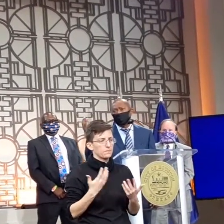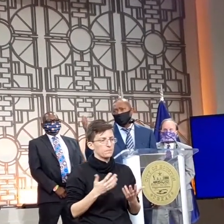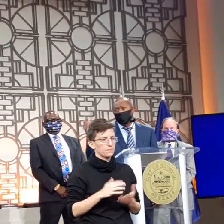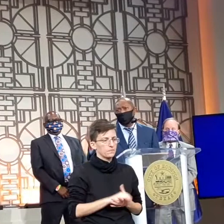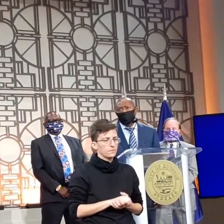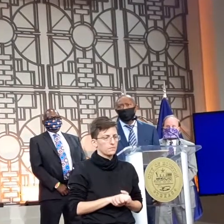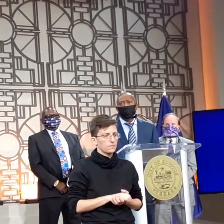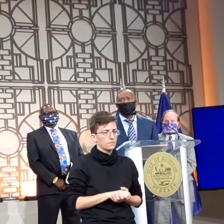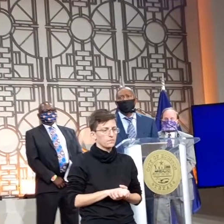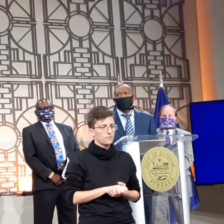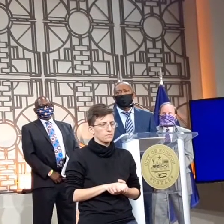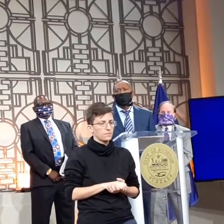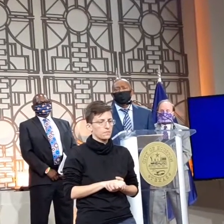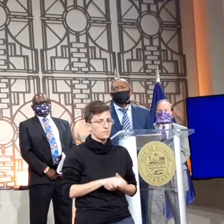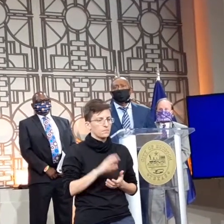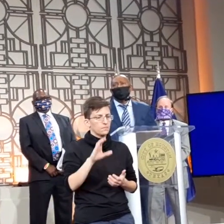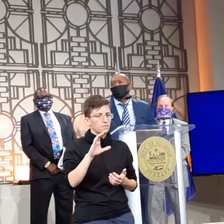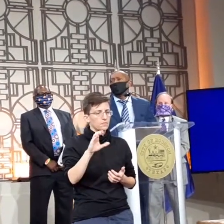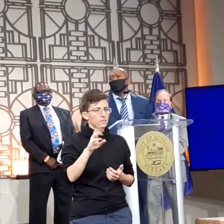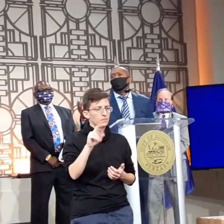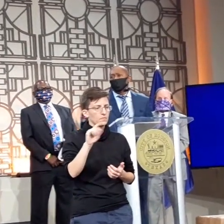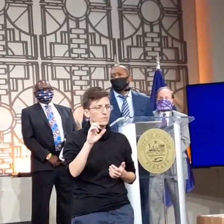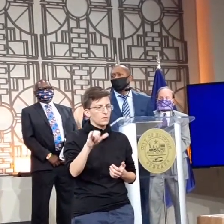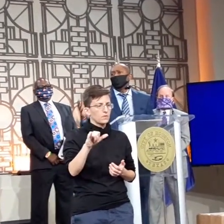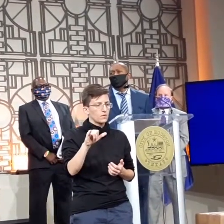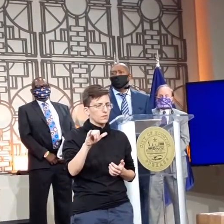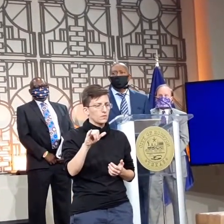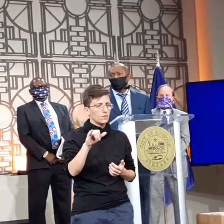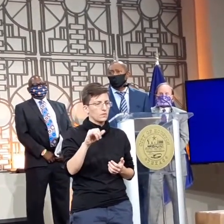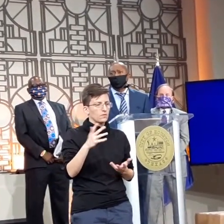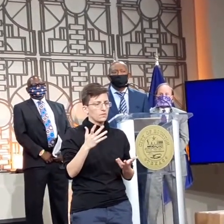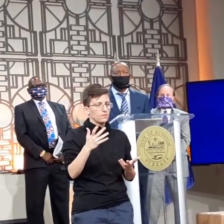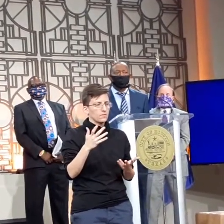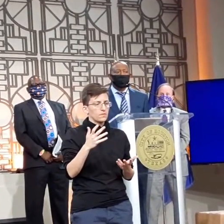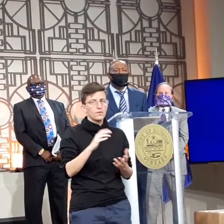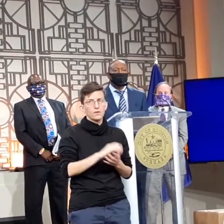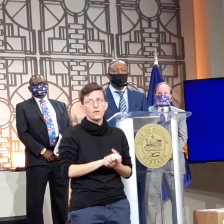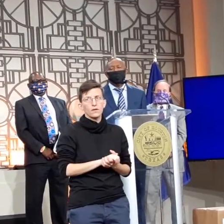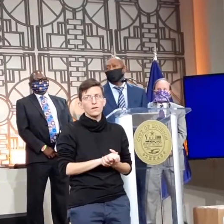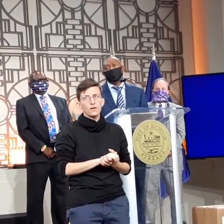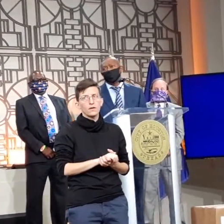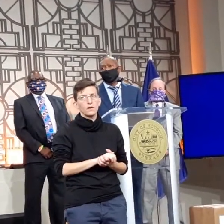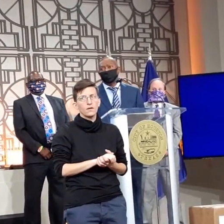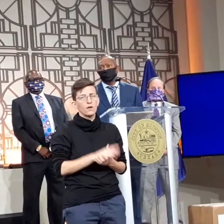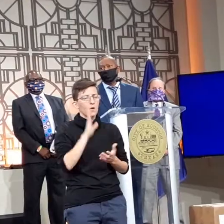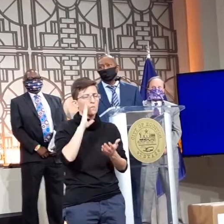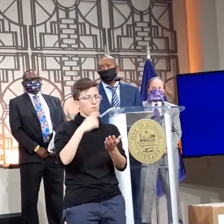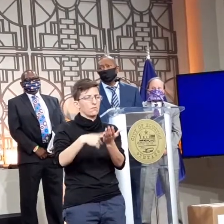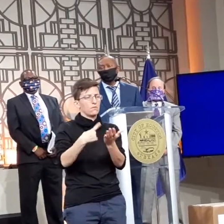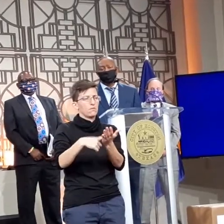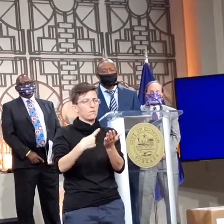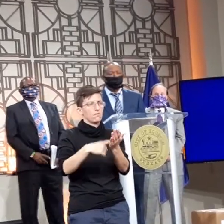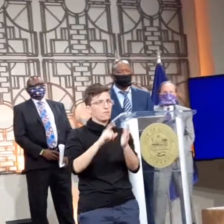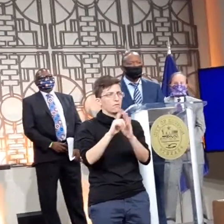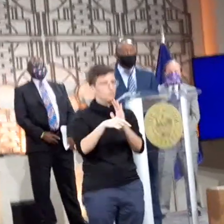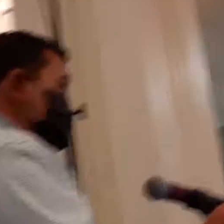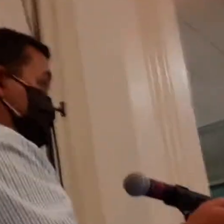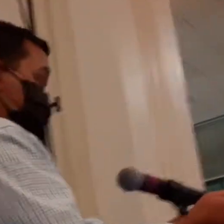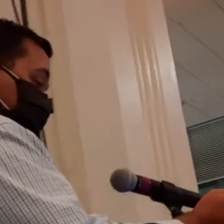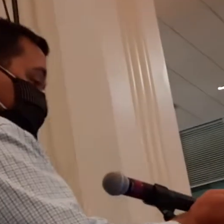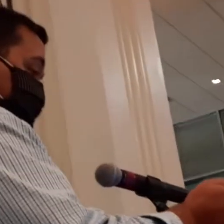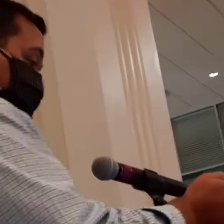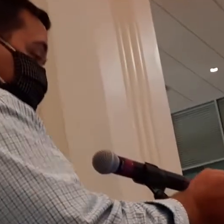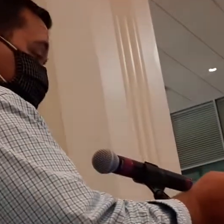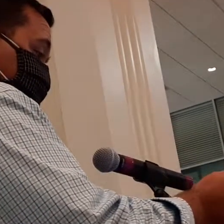the county, I think, is called to see, my feelings on it. So we're discussing it. Okay. Now